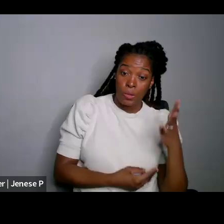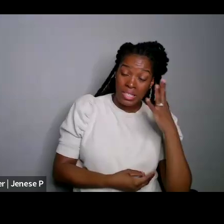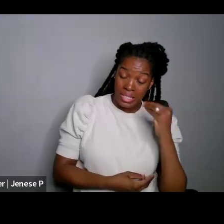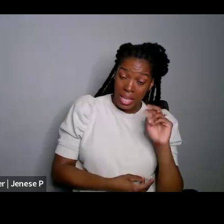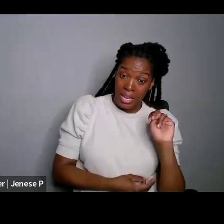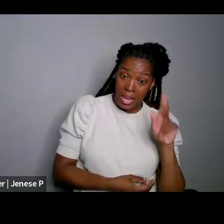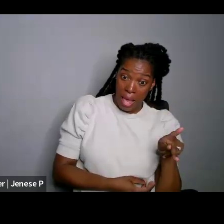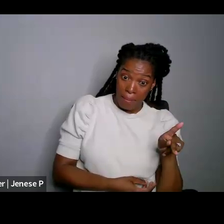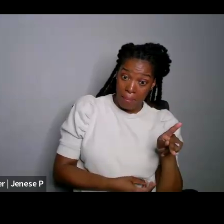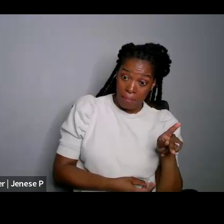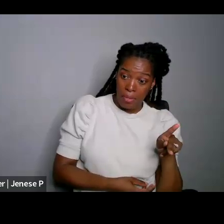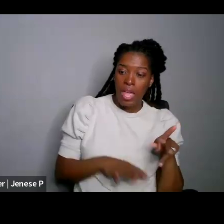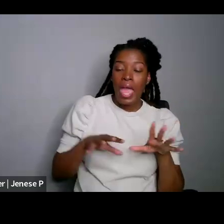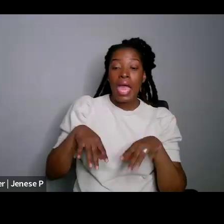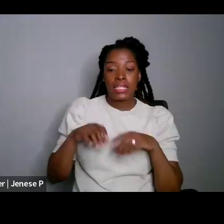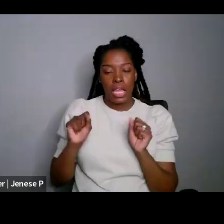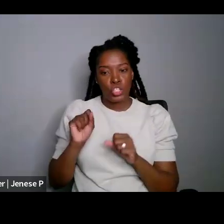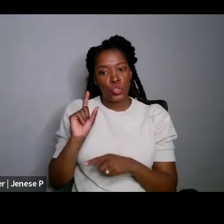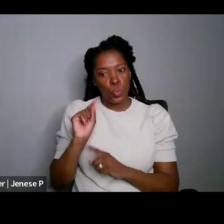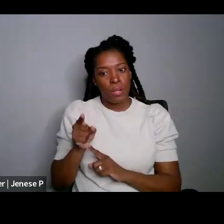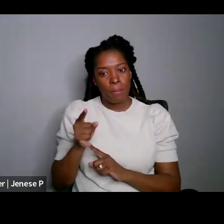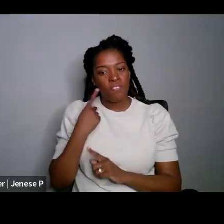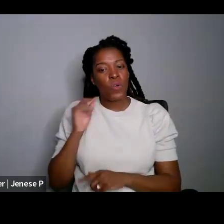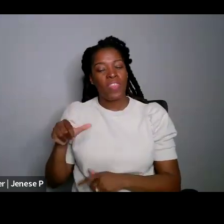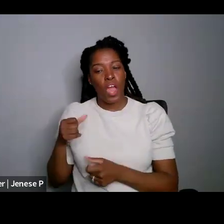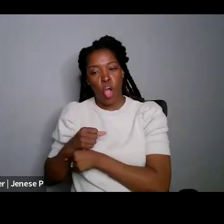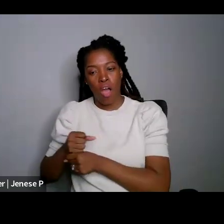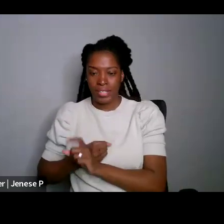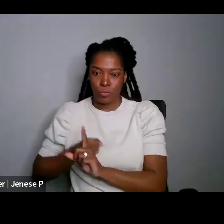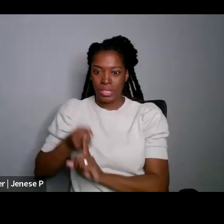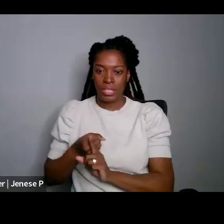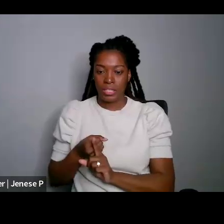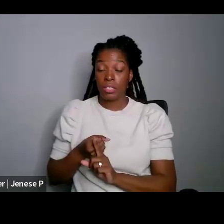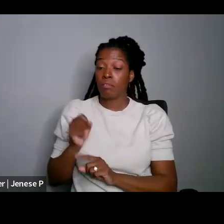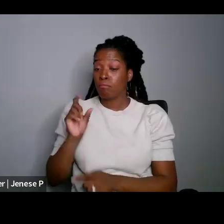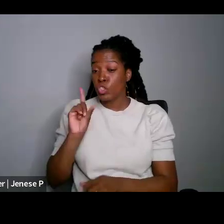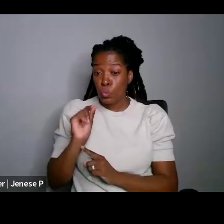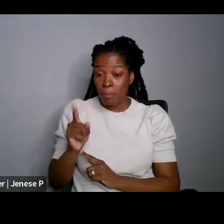up after your 20-minute nap and you're feeling more alert.